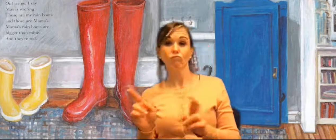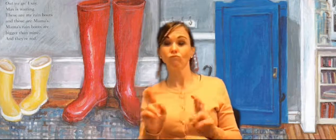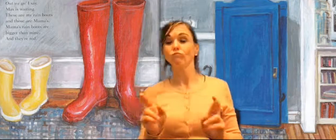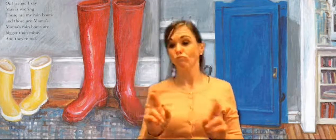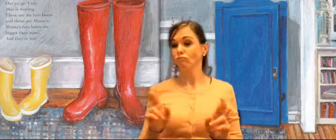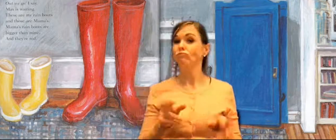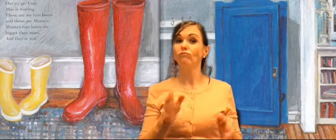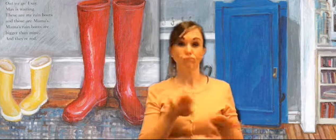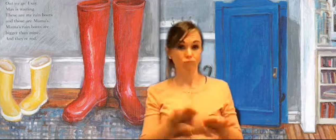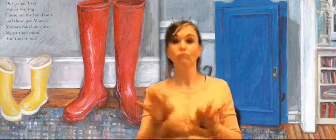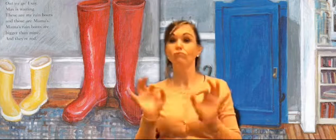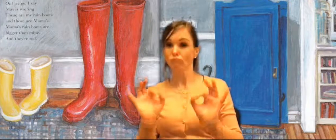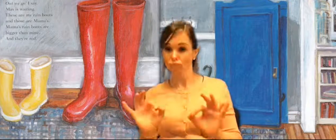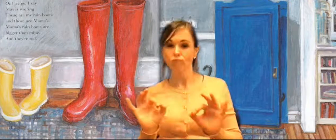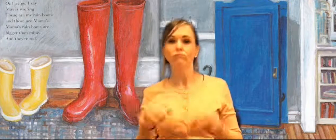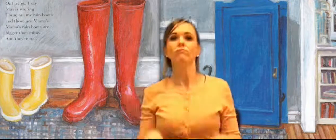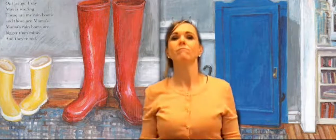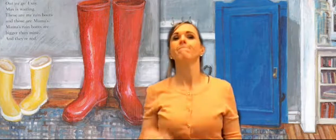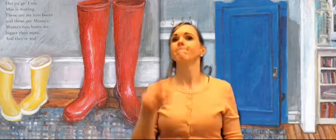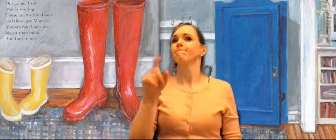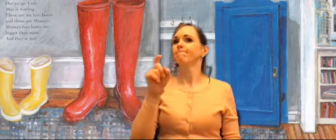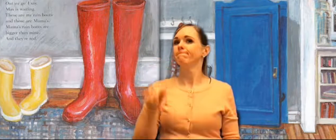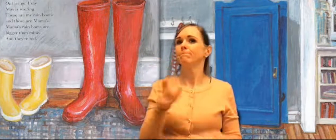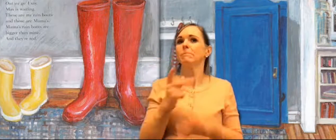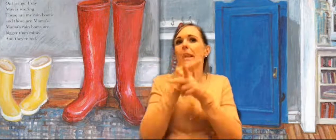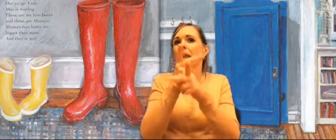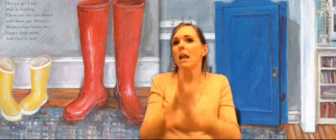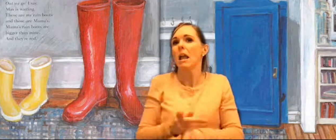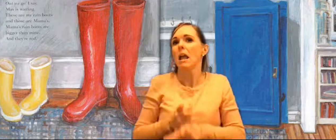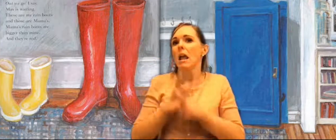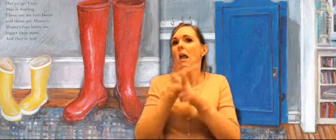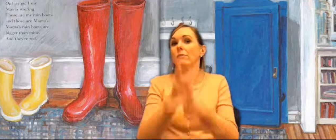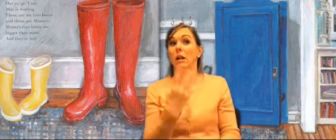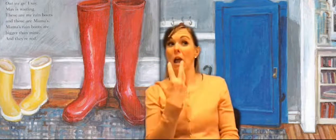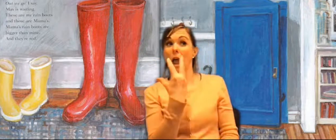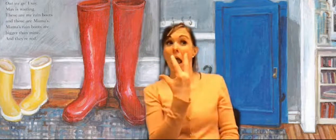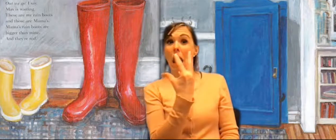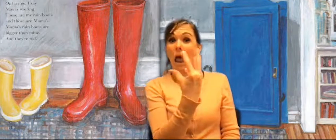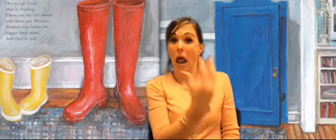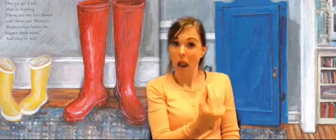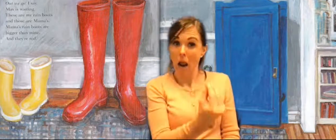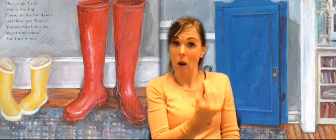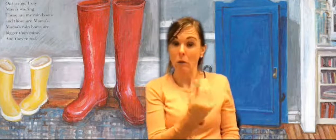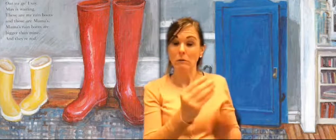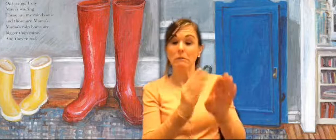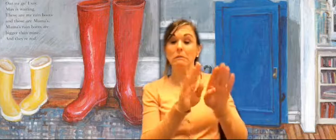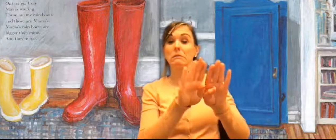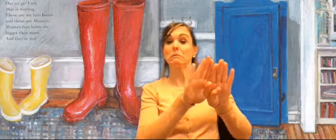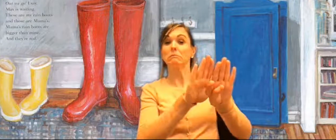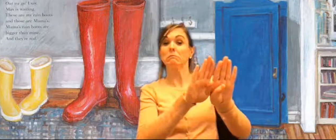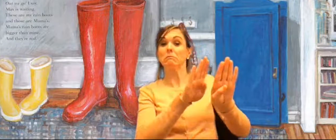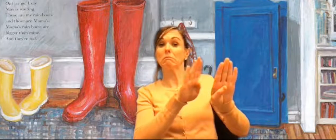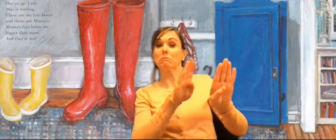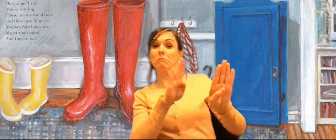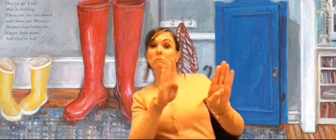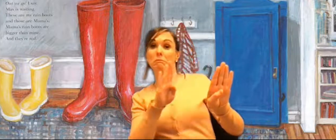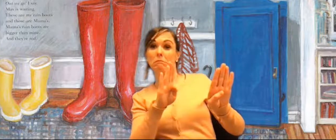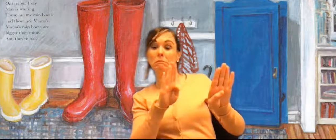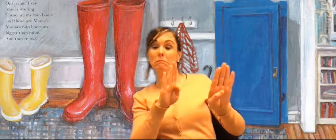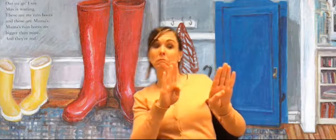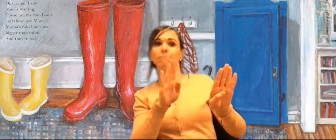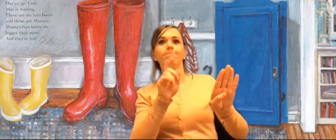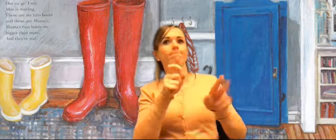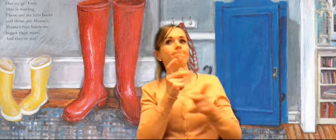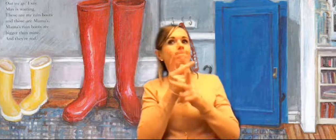When we're ready with our boots, we have to be careful going outside and opening the door. We have to be